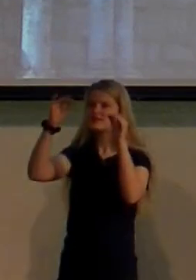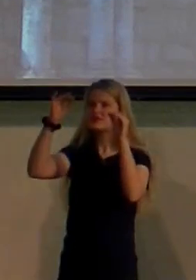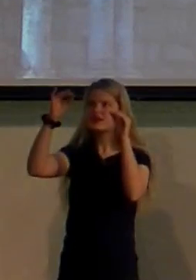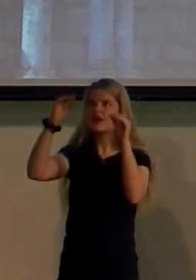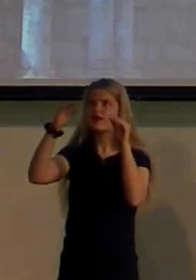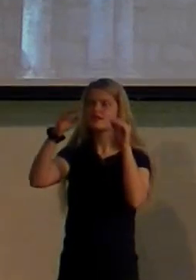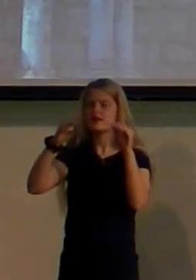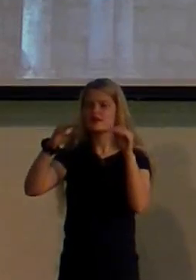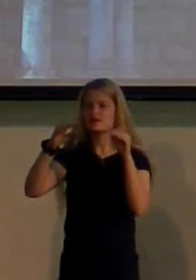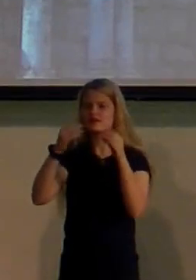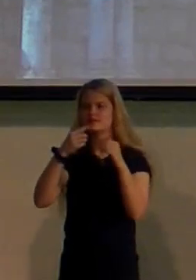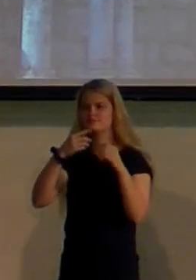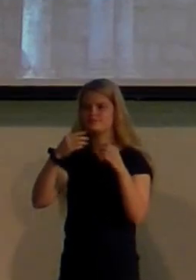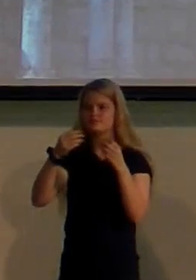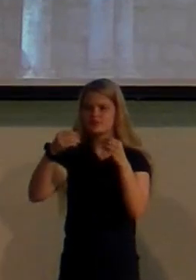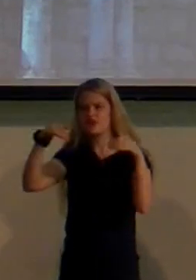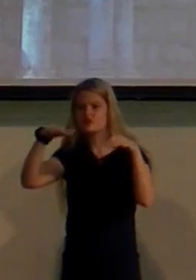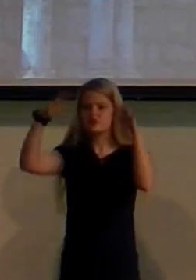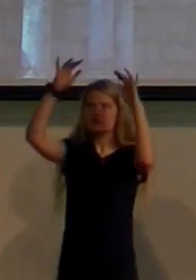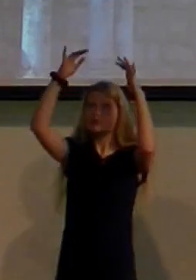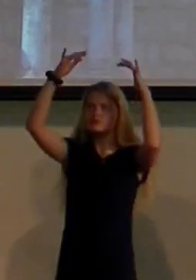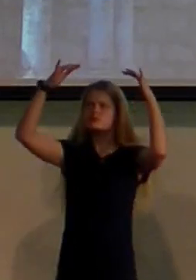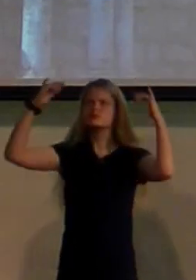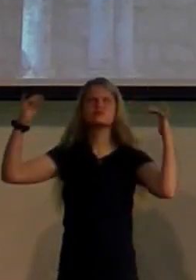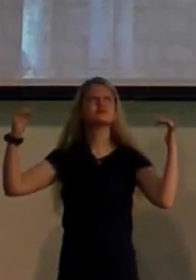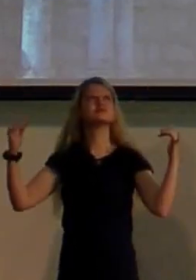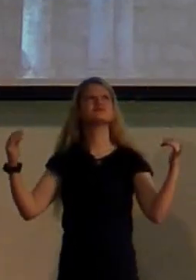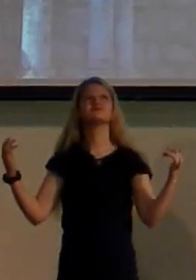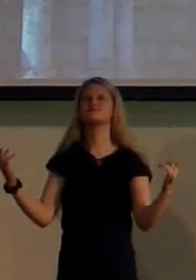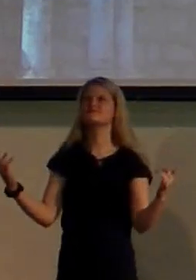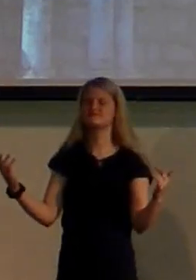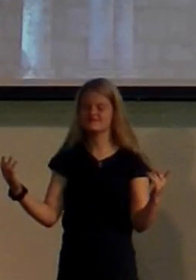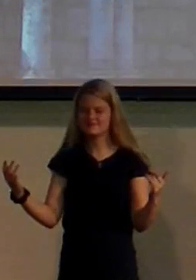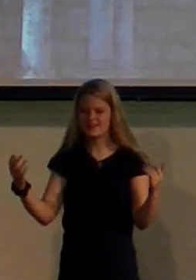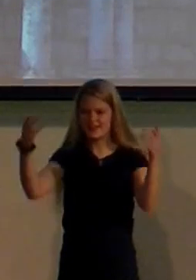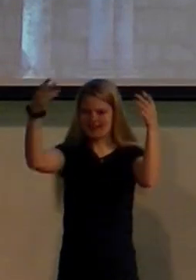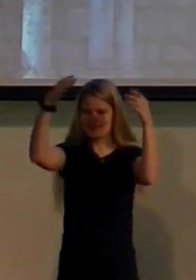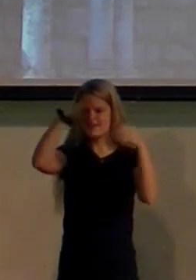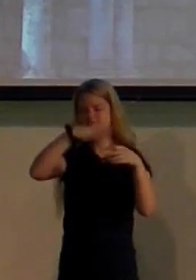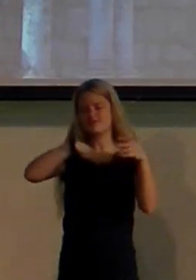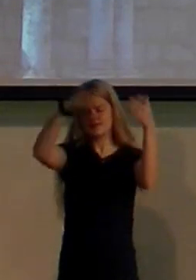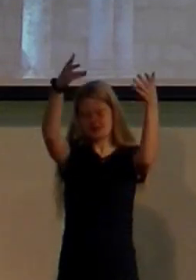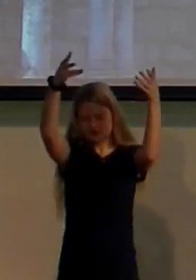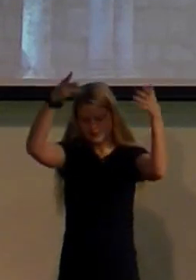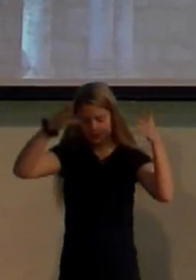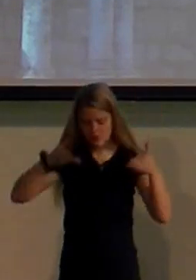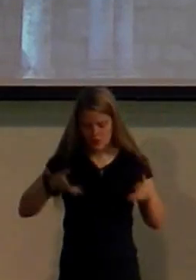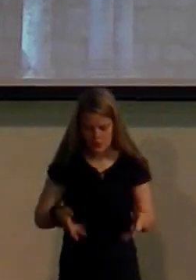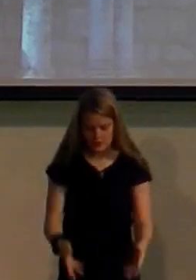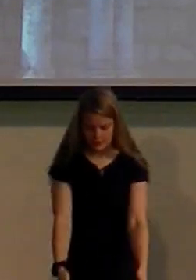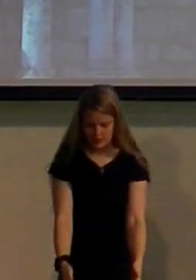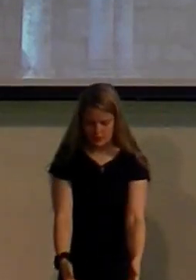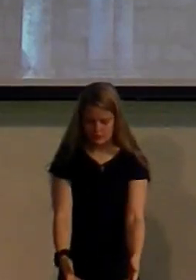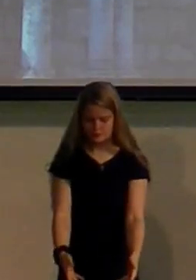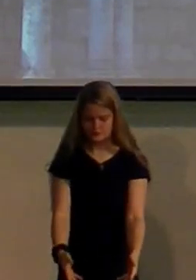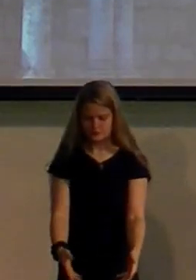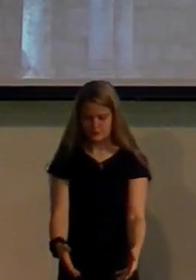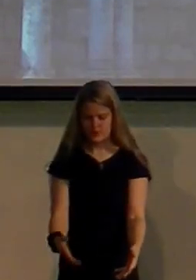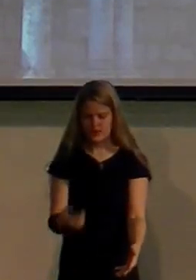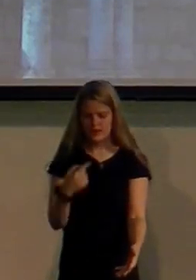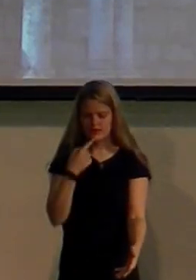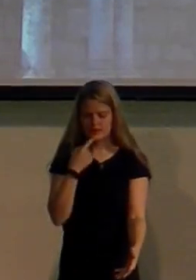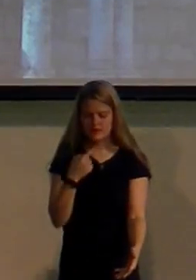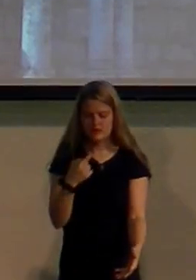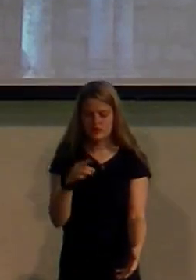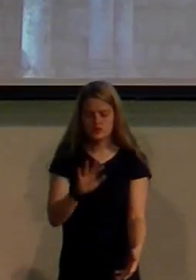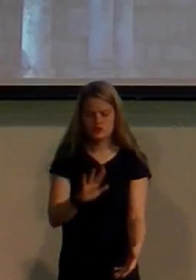front of him. And Jesus tells the man, "Your sins are forgiven." Now, it